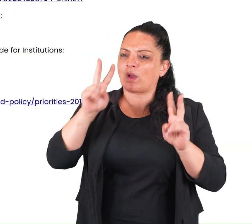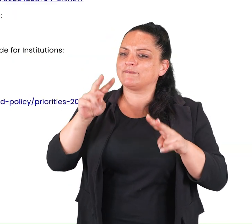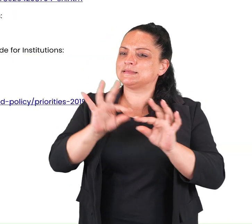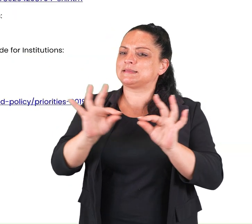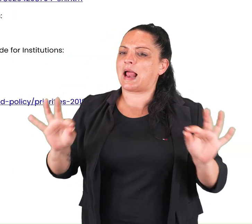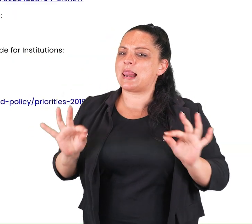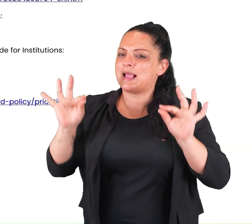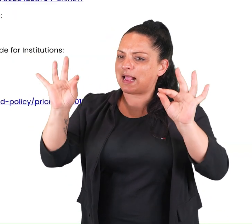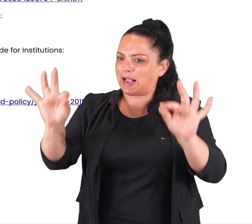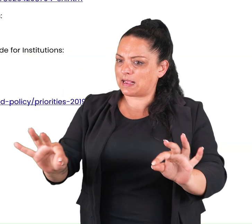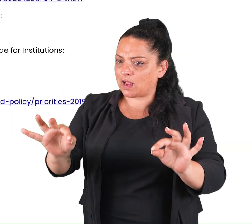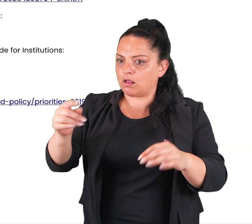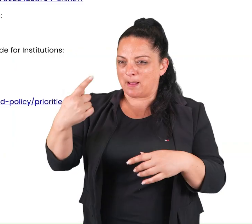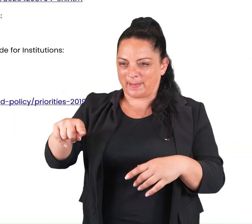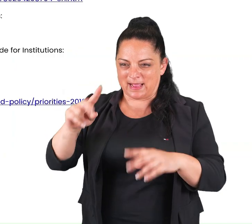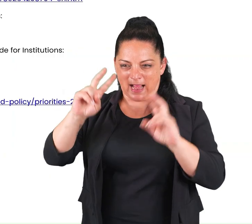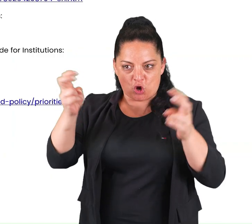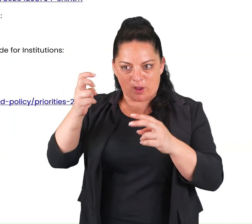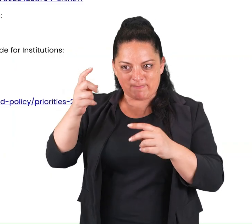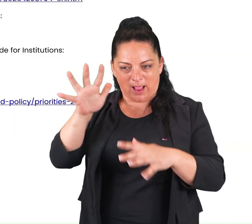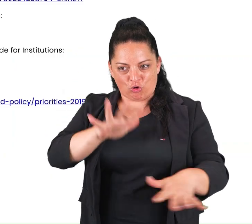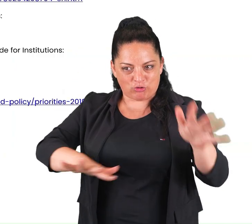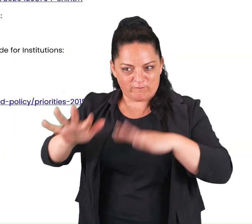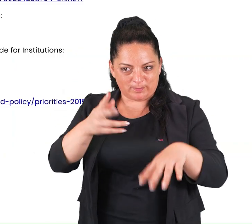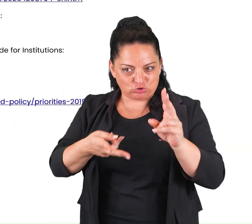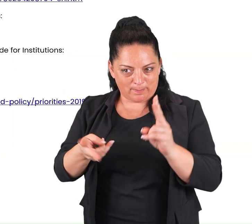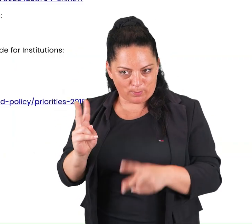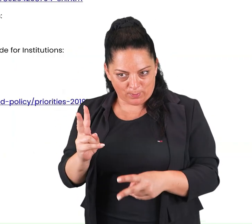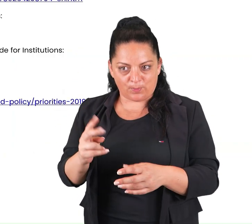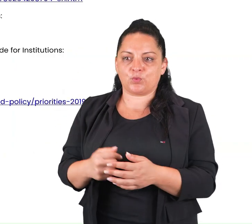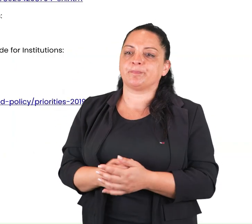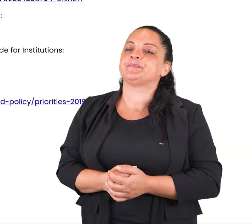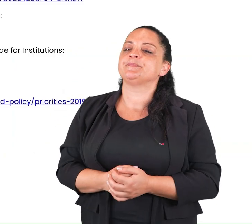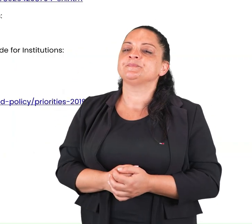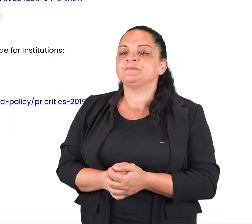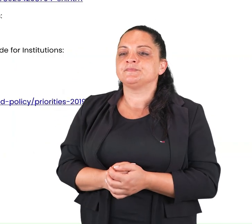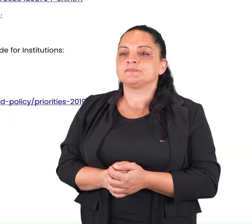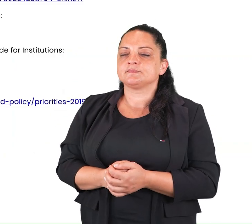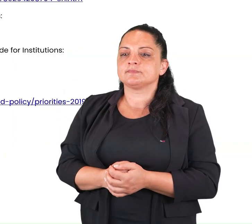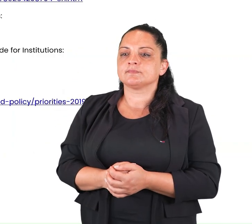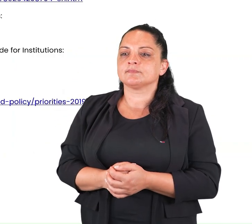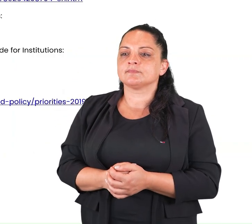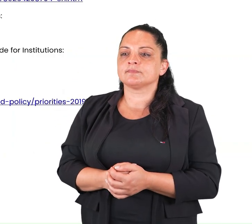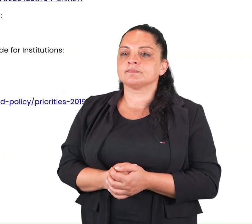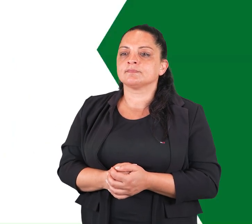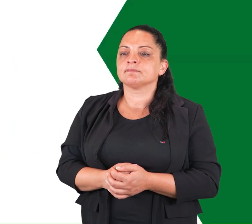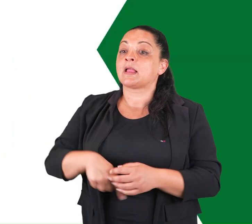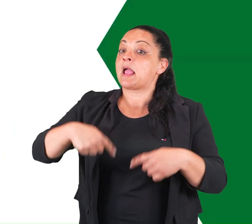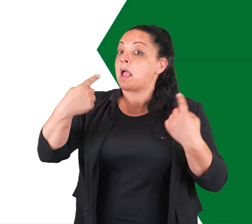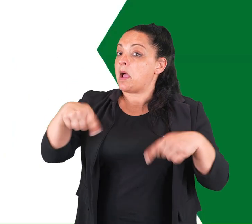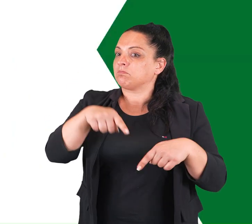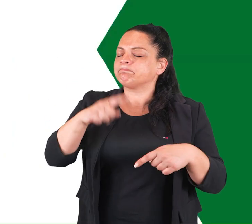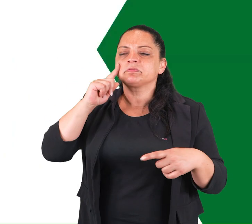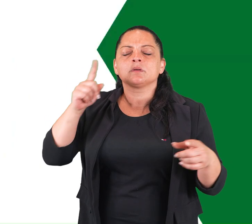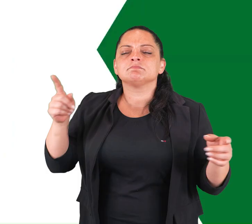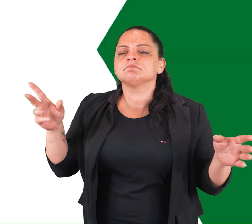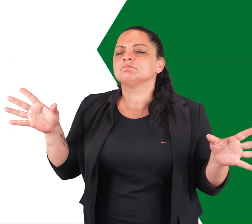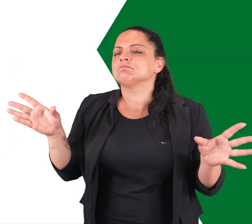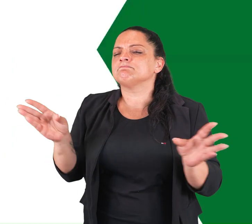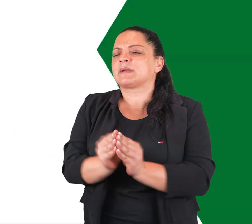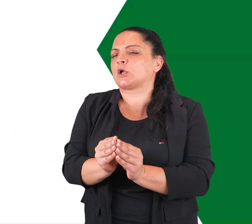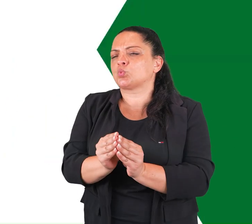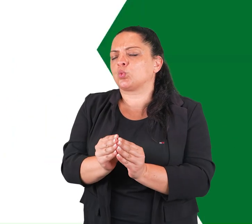some references, and you can visit these links in order to learn more about this topic.